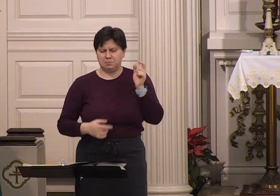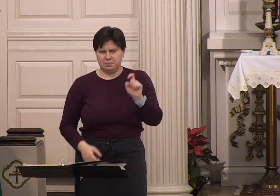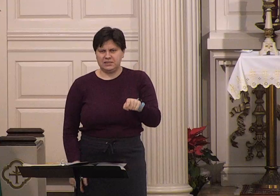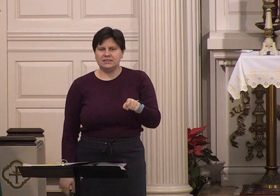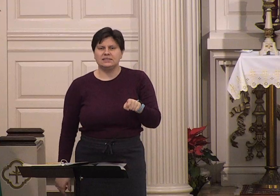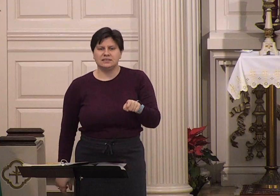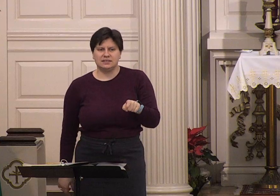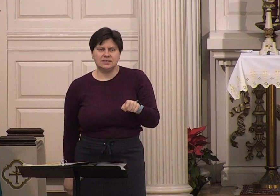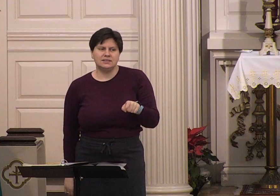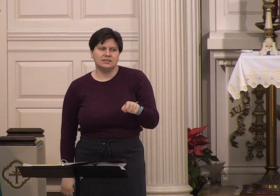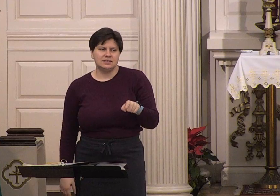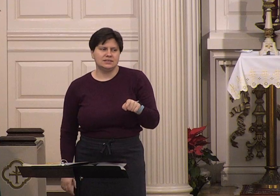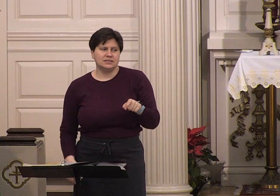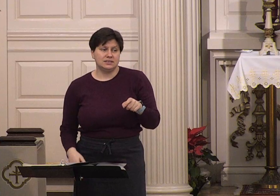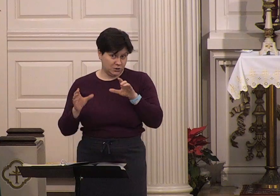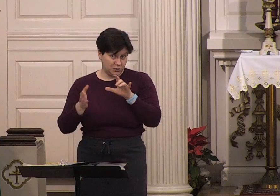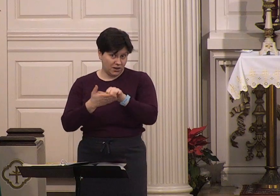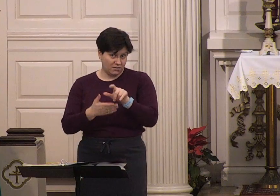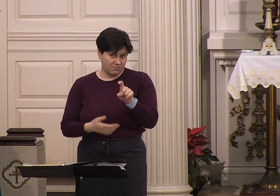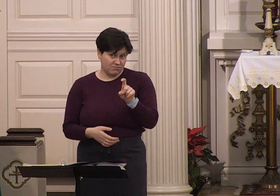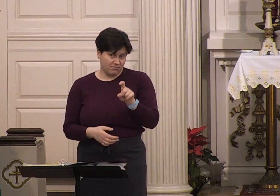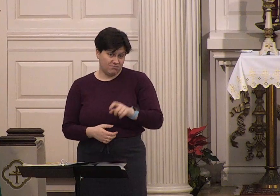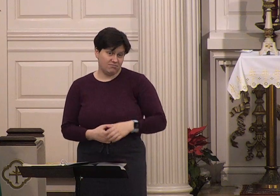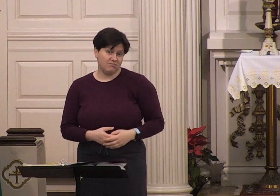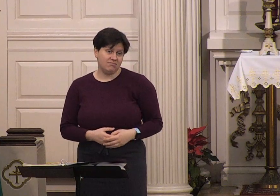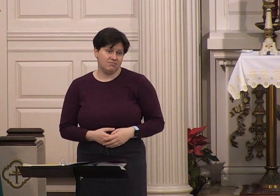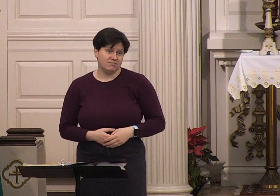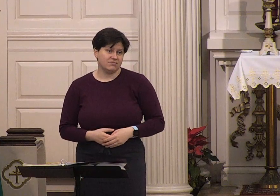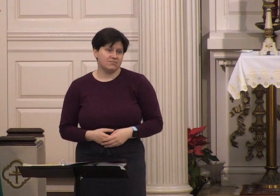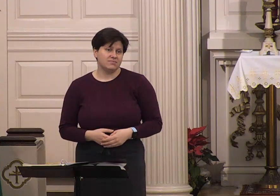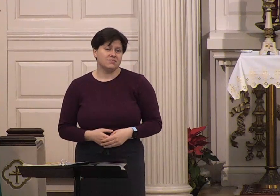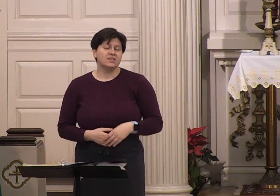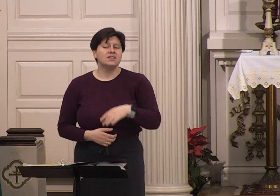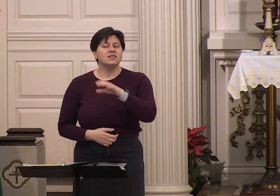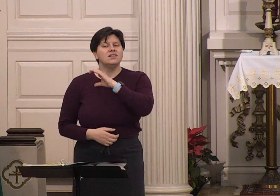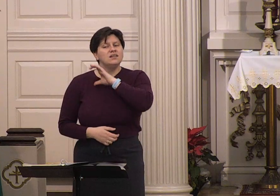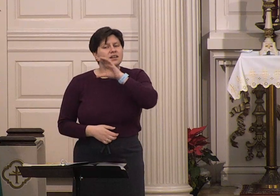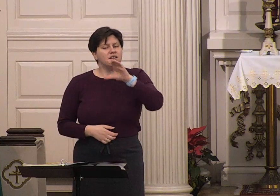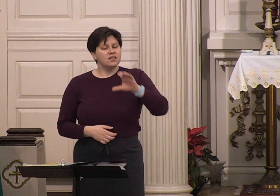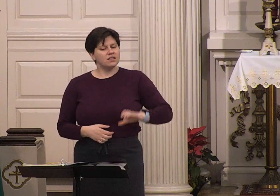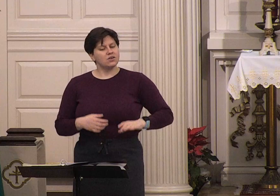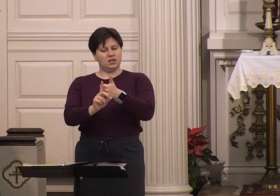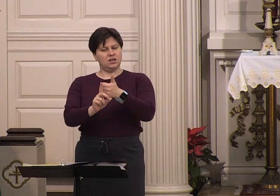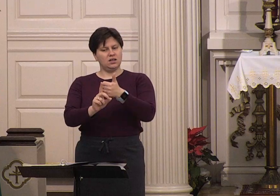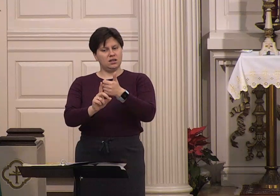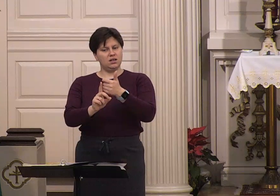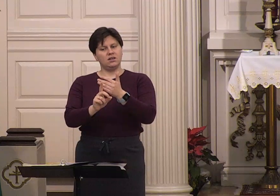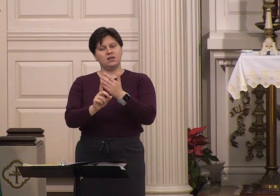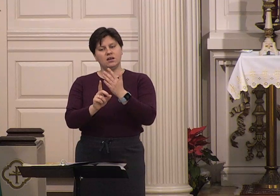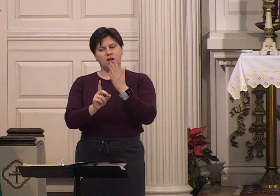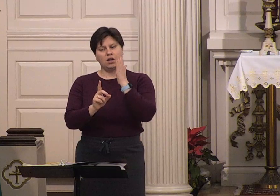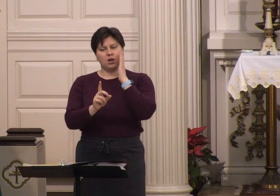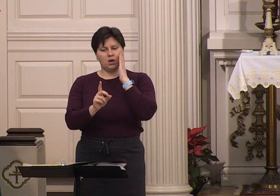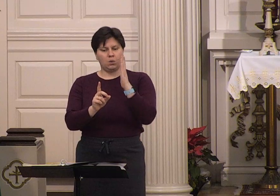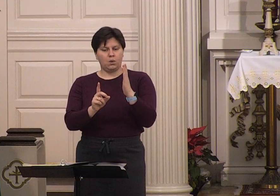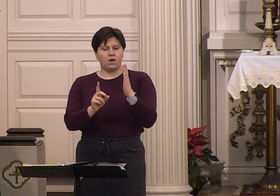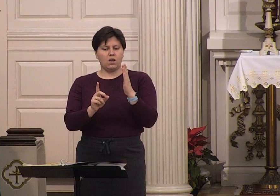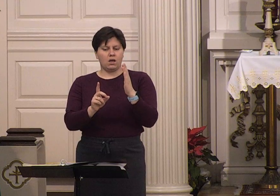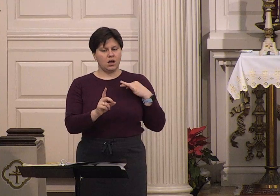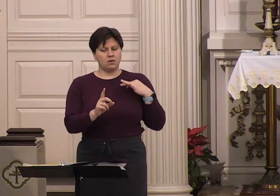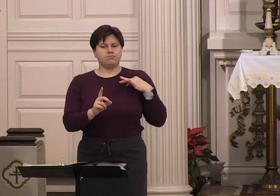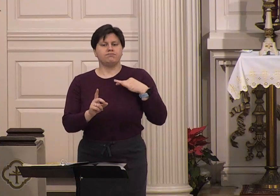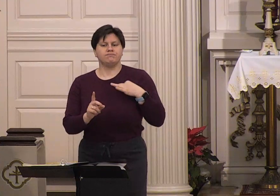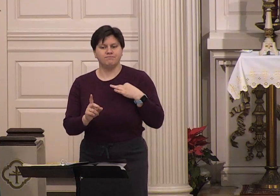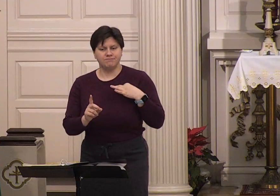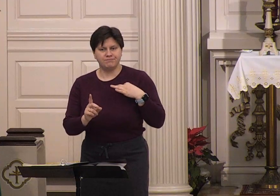Do we do this? The Christian who applies himself or herself to this kind of